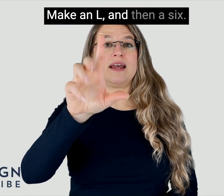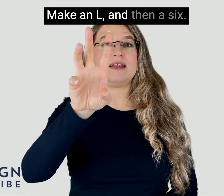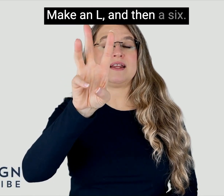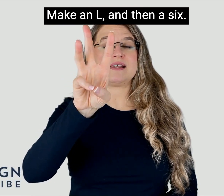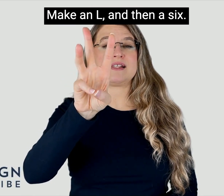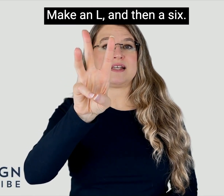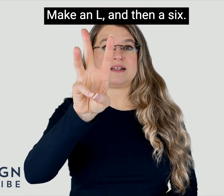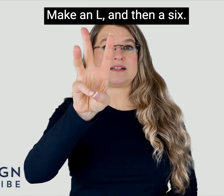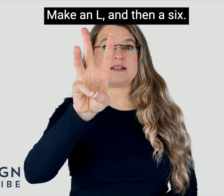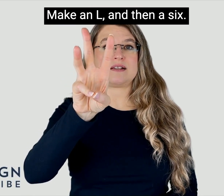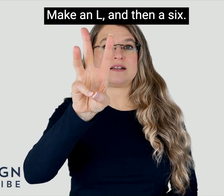then a 6.